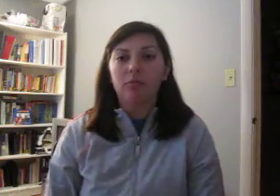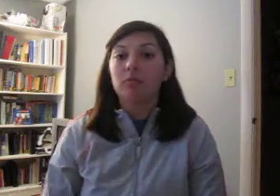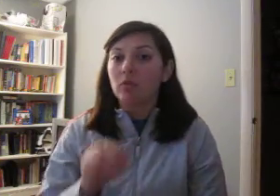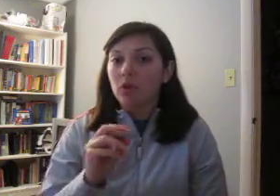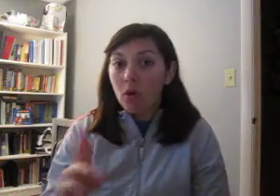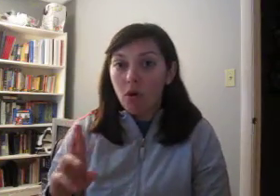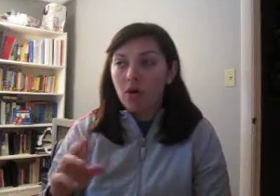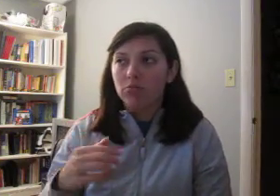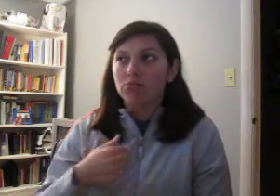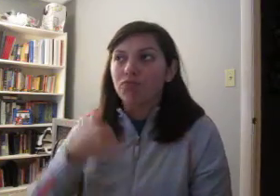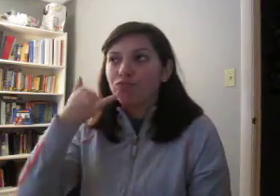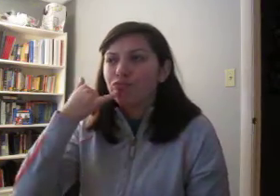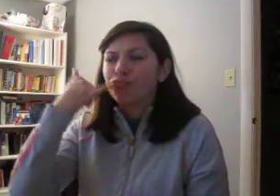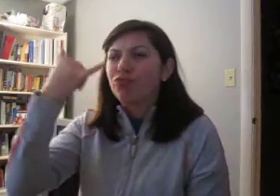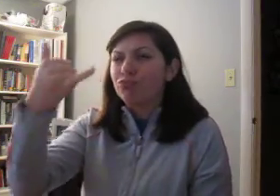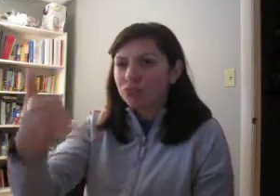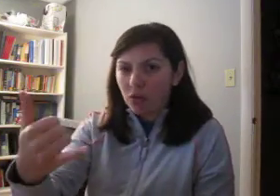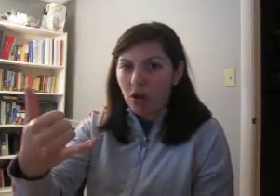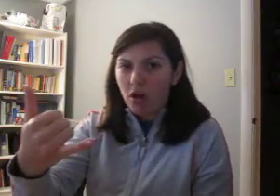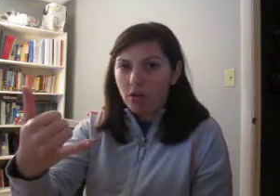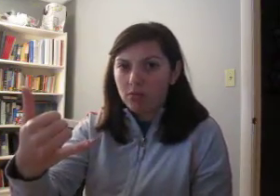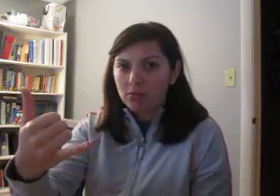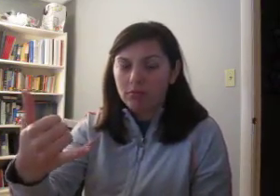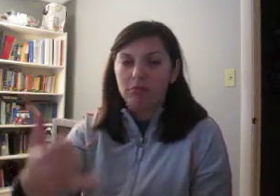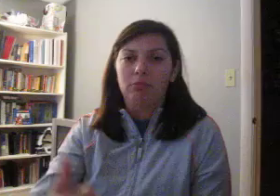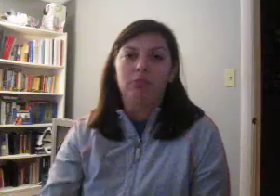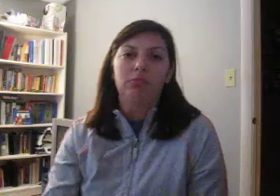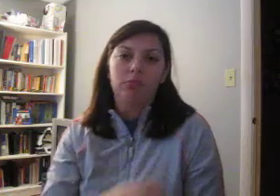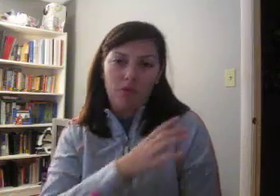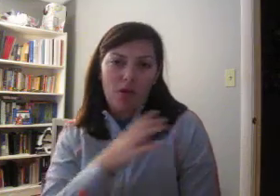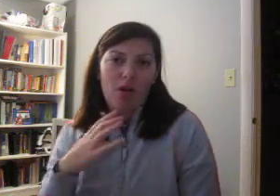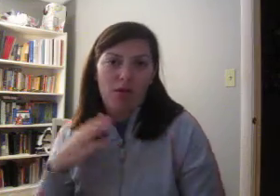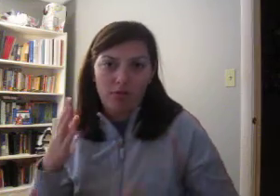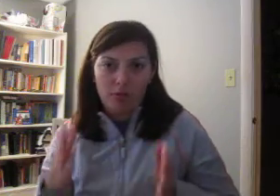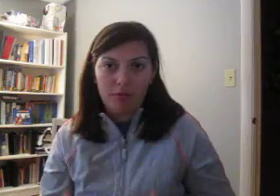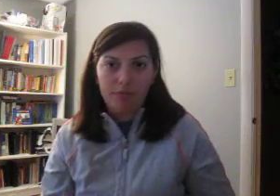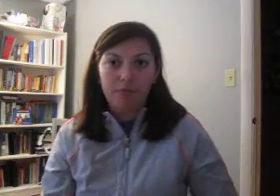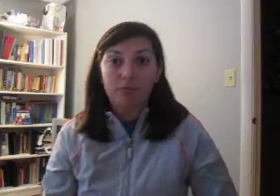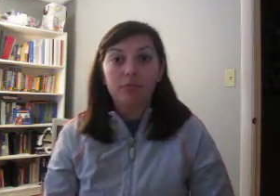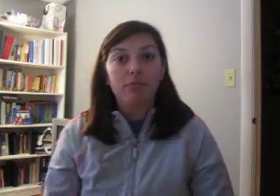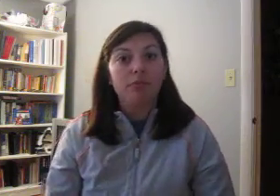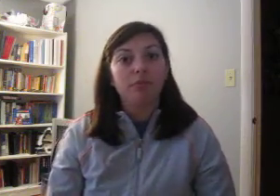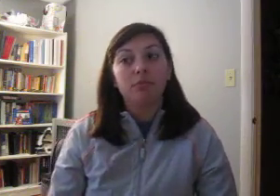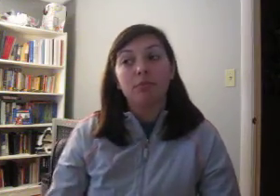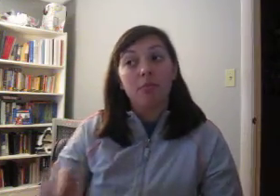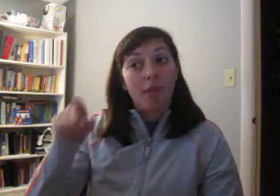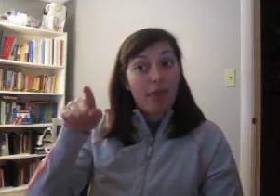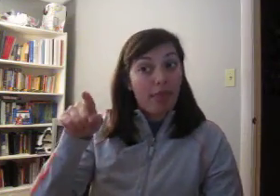of whether they agree with my idea or not, they have to type it out. And then they send it